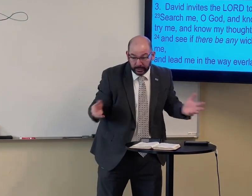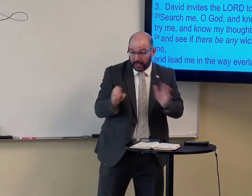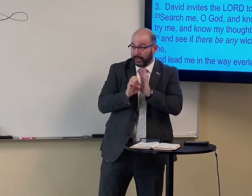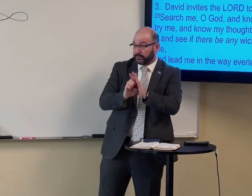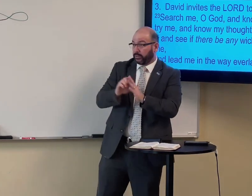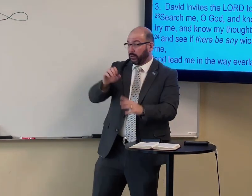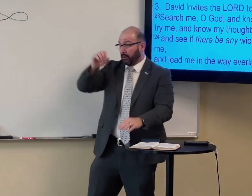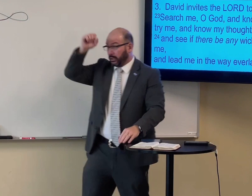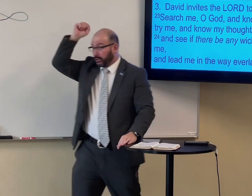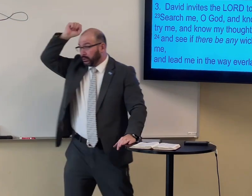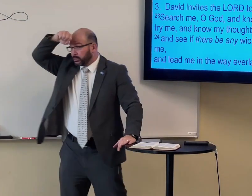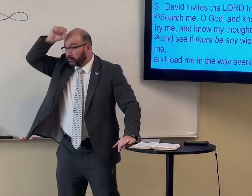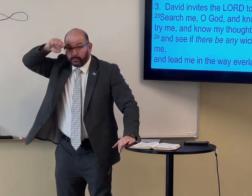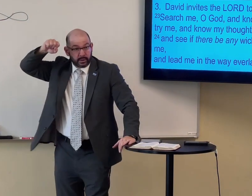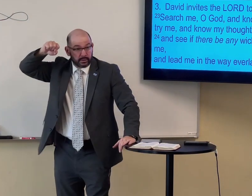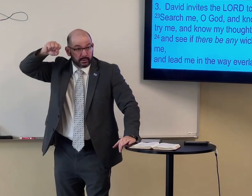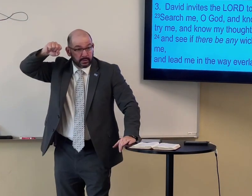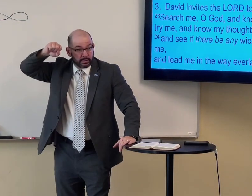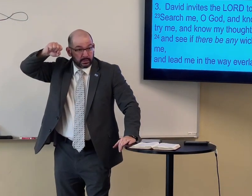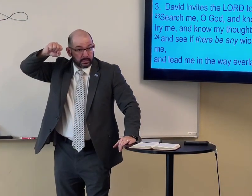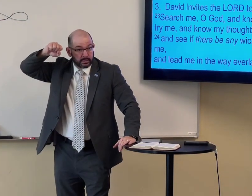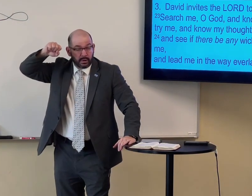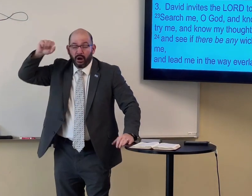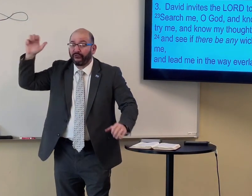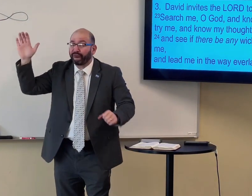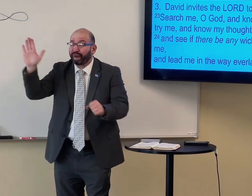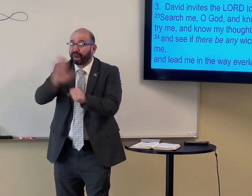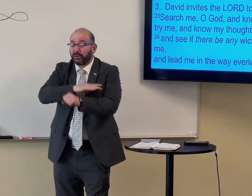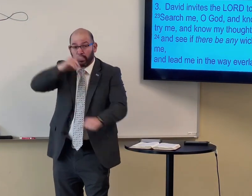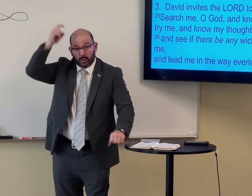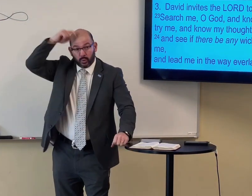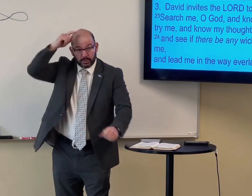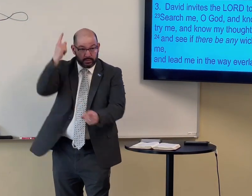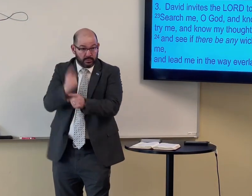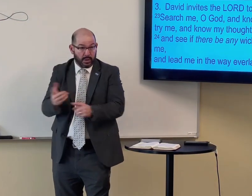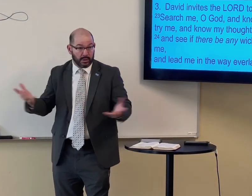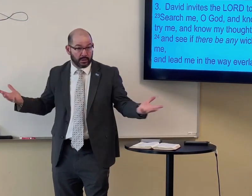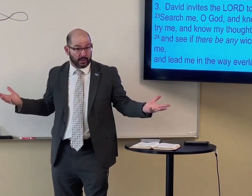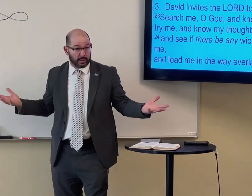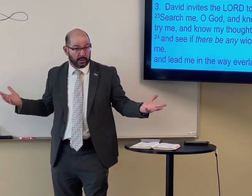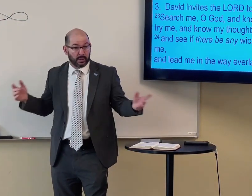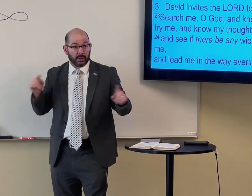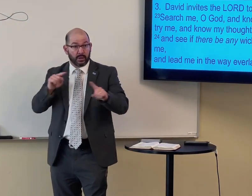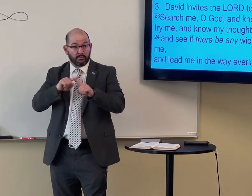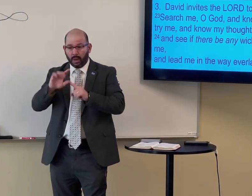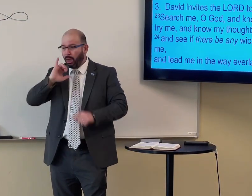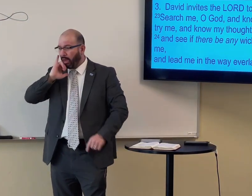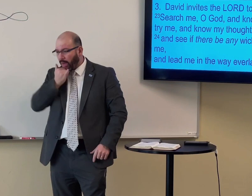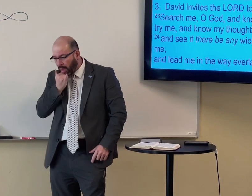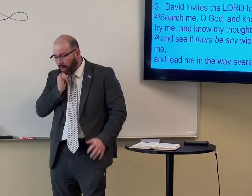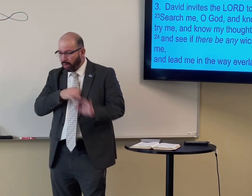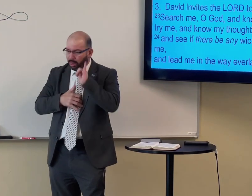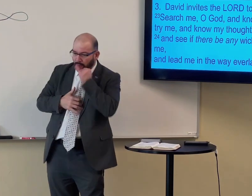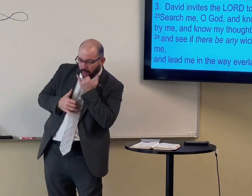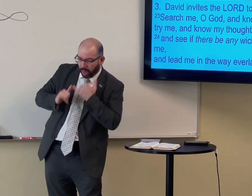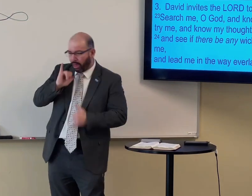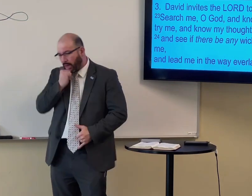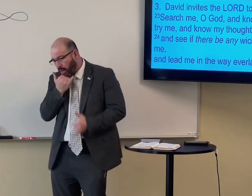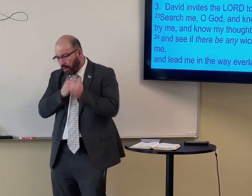do all these things. For example, remember Solomon? He was full of wisdom, right? But he did wrong